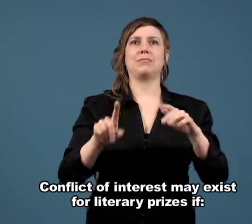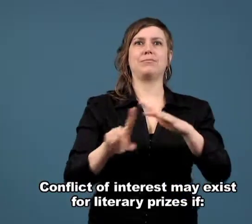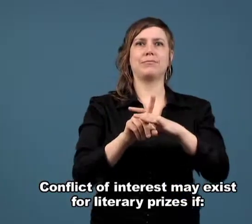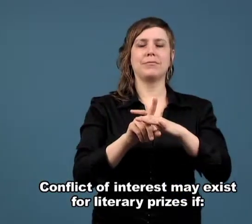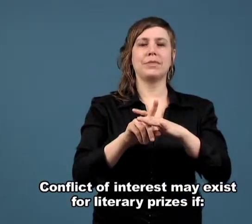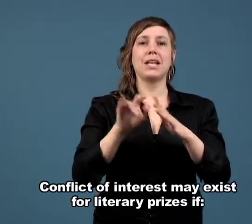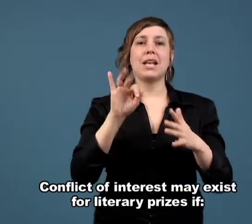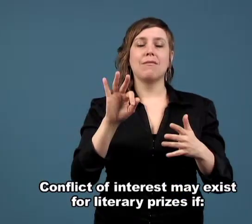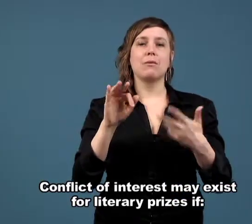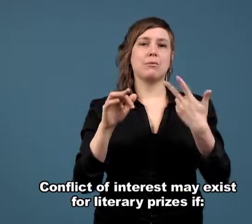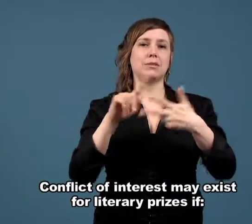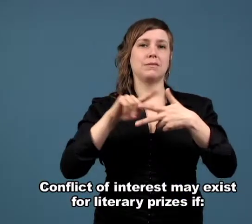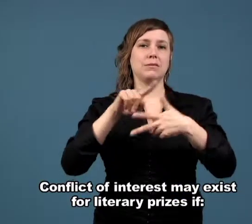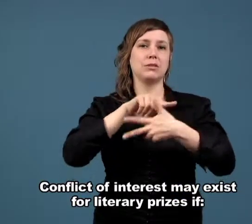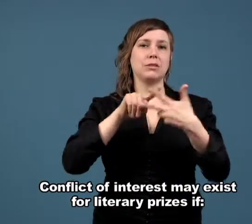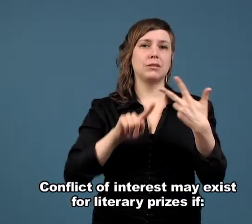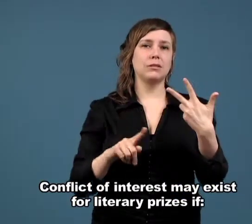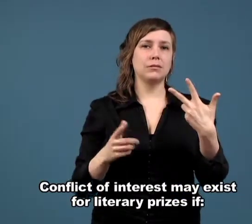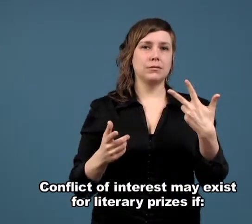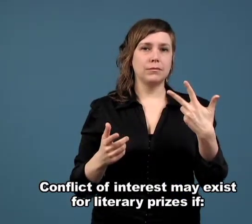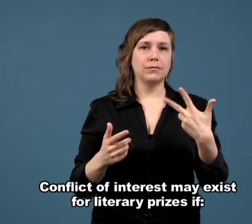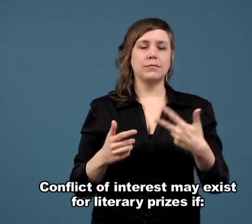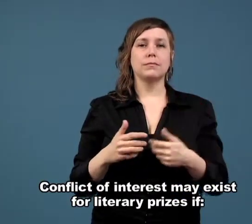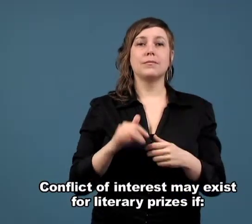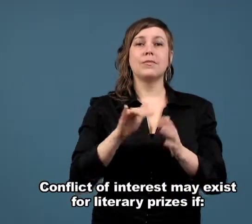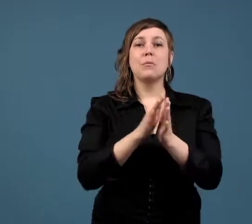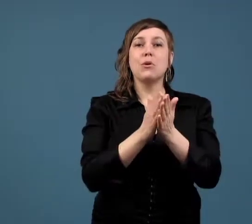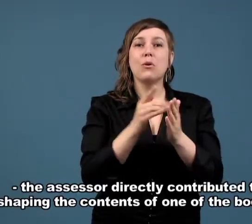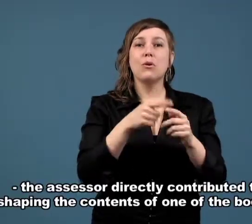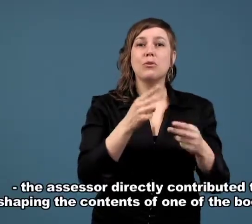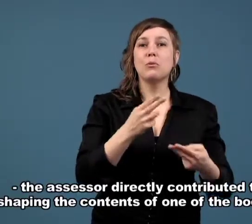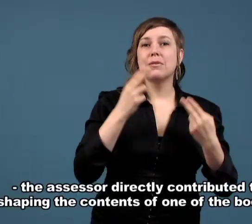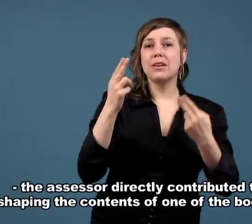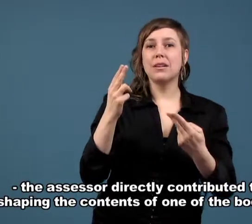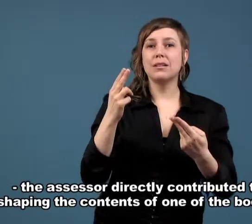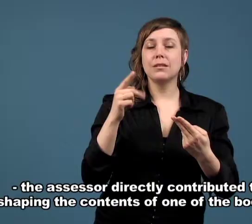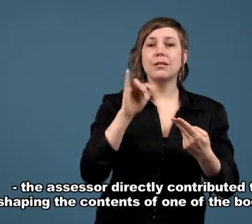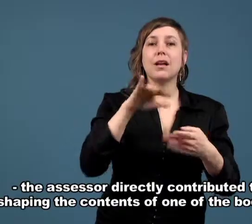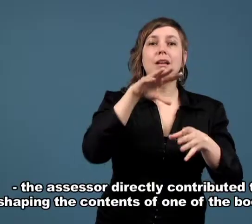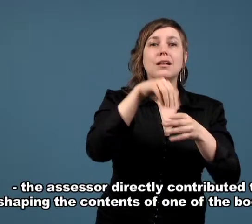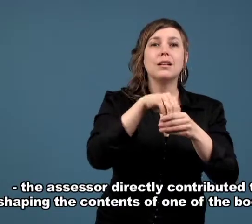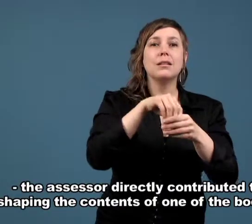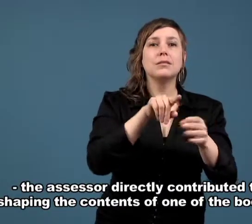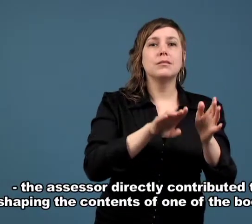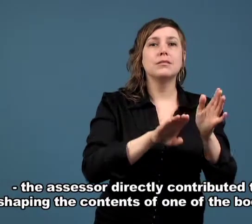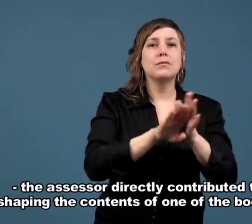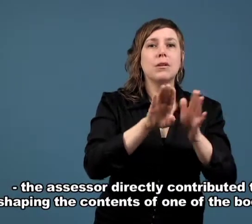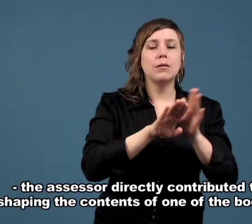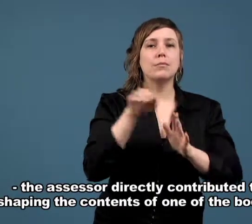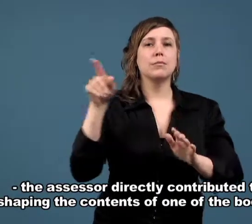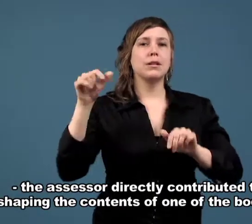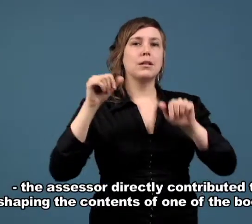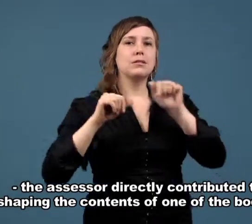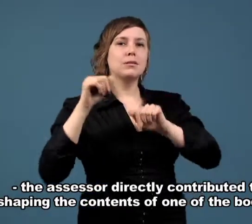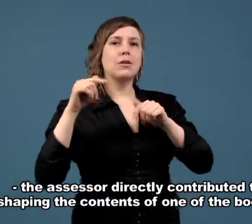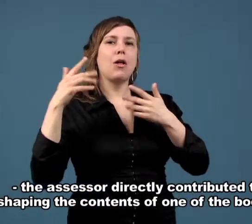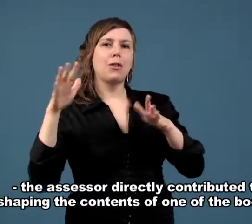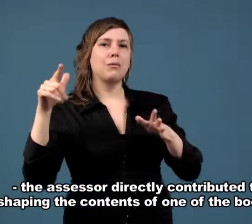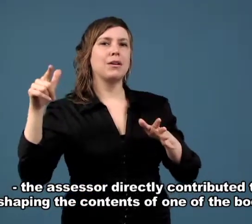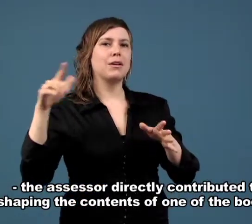Conflict of interest may exist for literary prizes if the assessor directly contributed to shaping the contents of